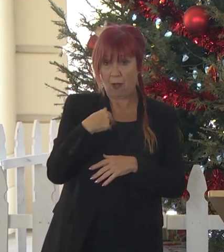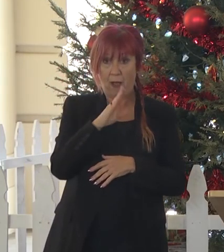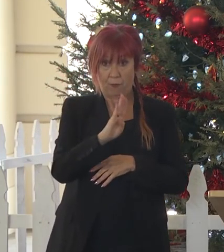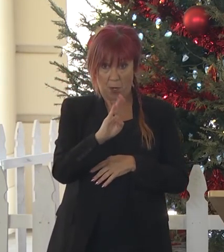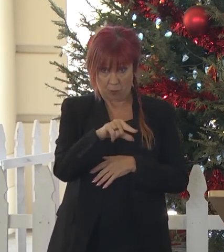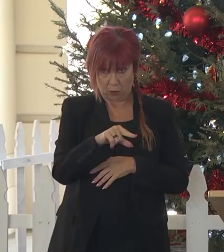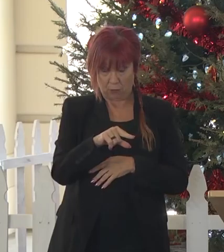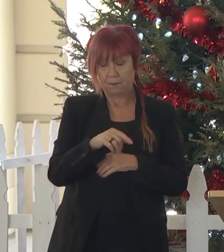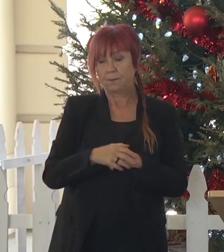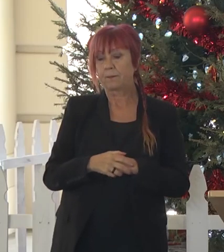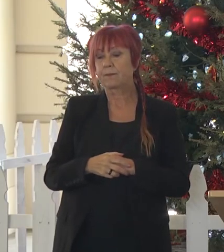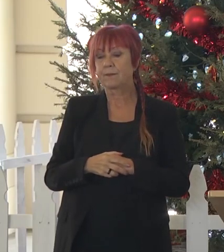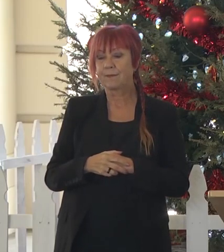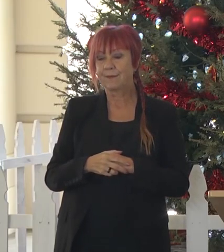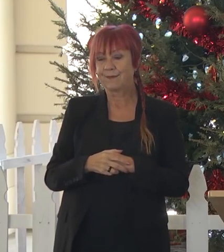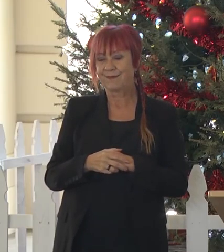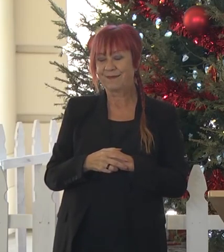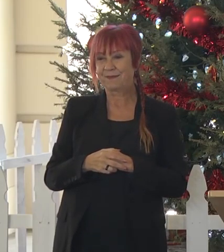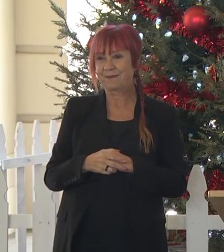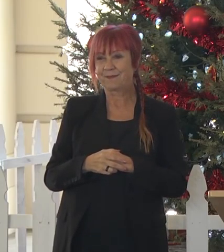barbecue.